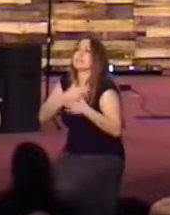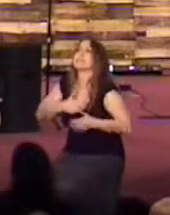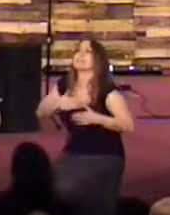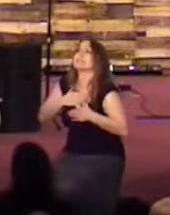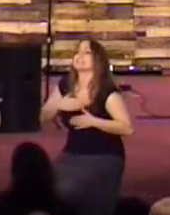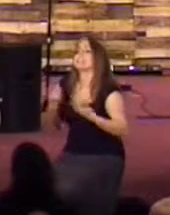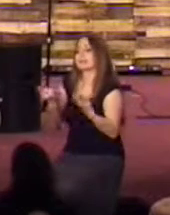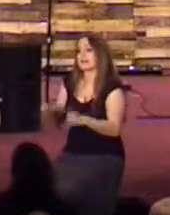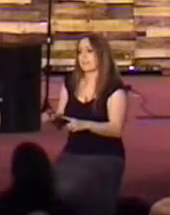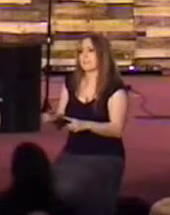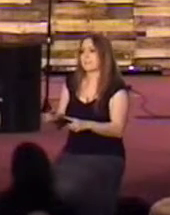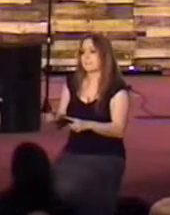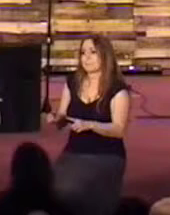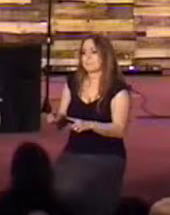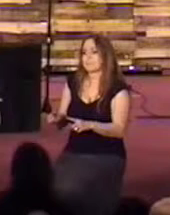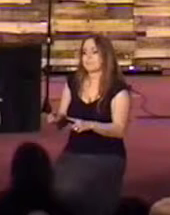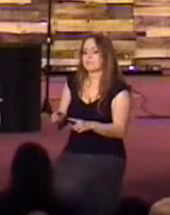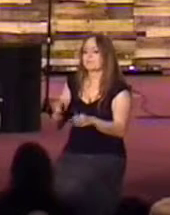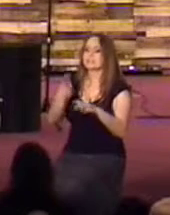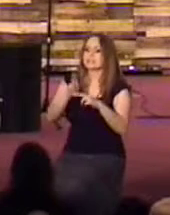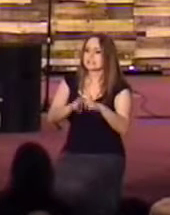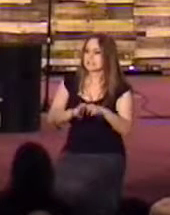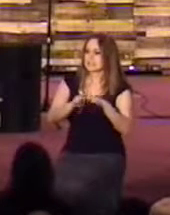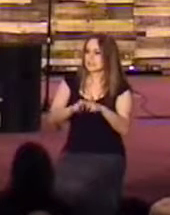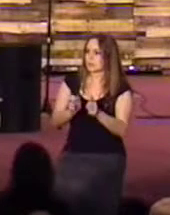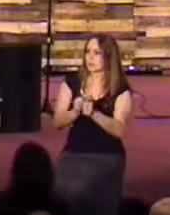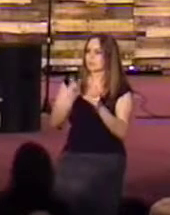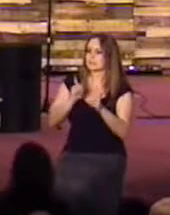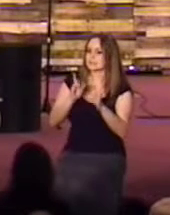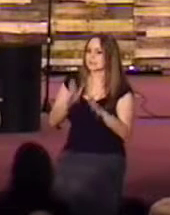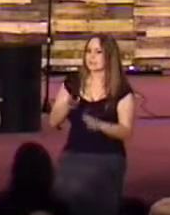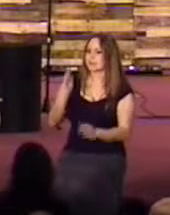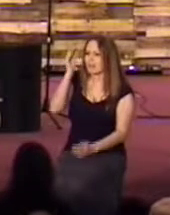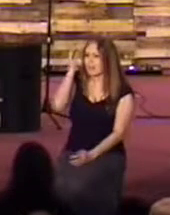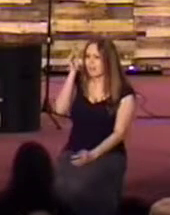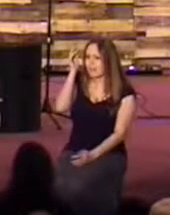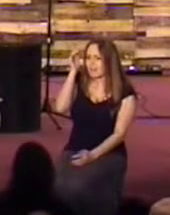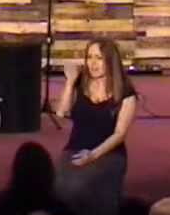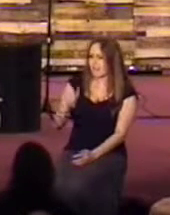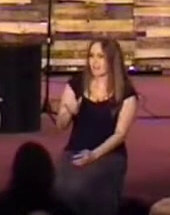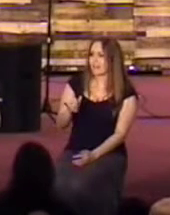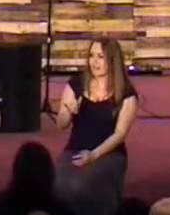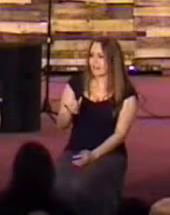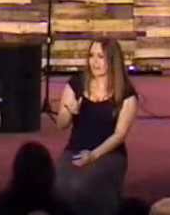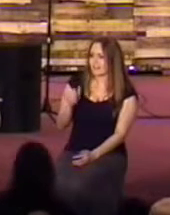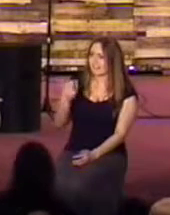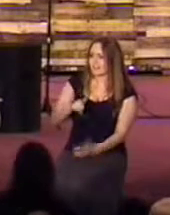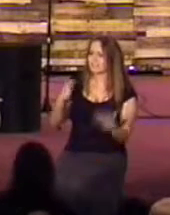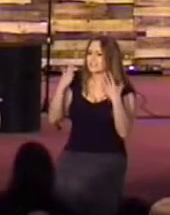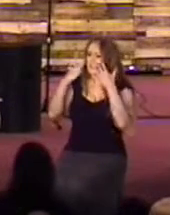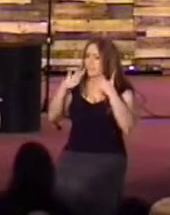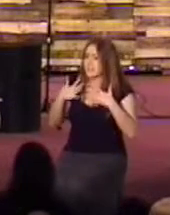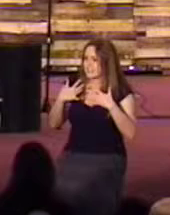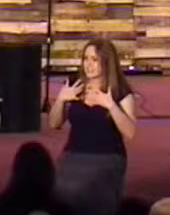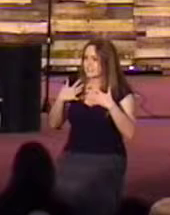So he's sitting with his disciples with that in his mind. Do you understand that kind of sorrow and sadness?